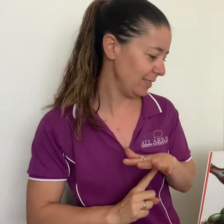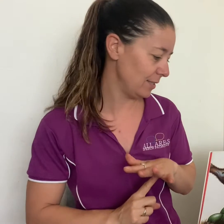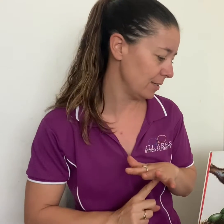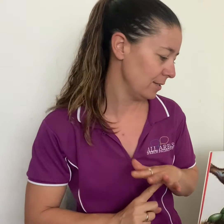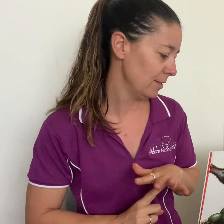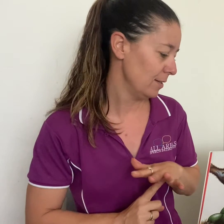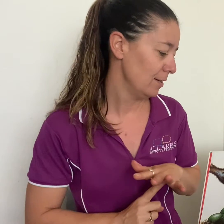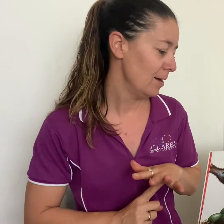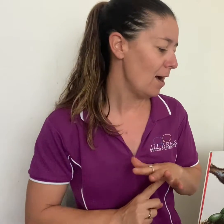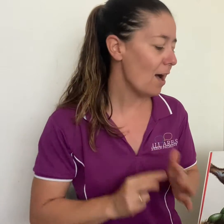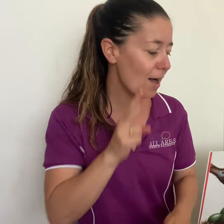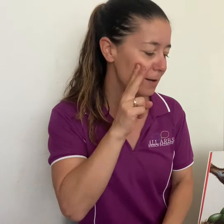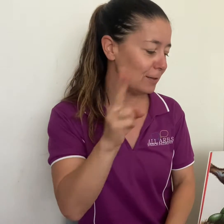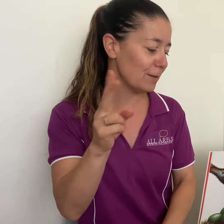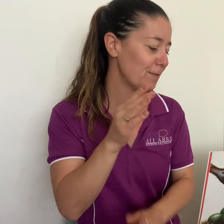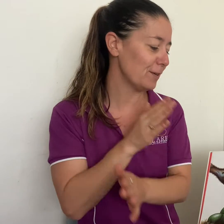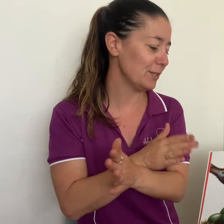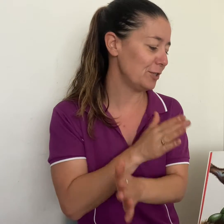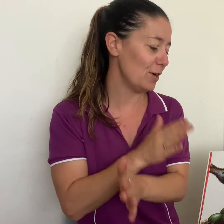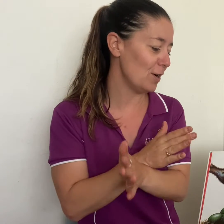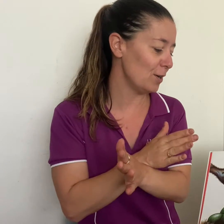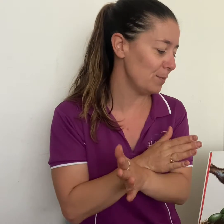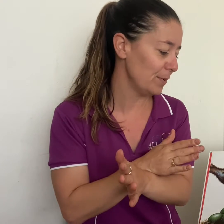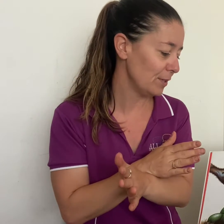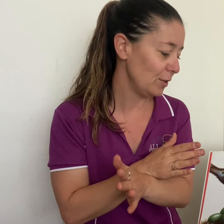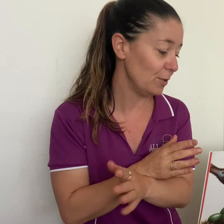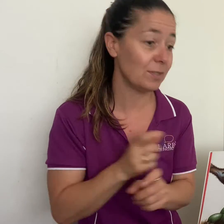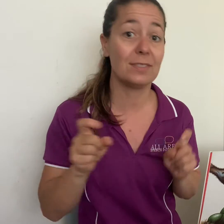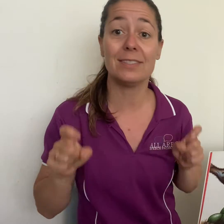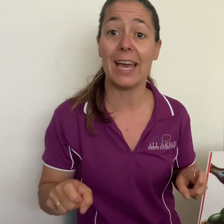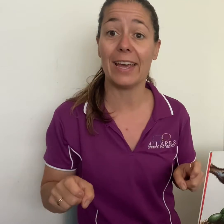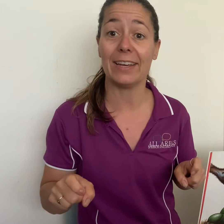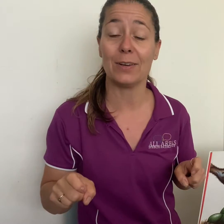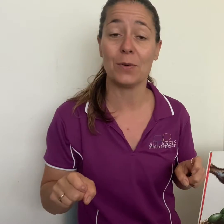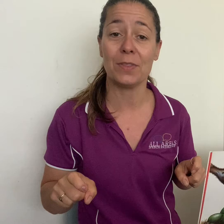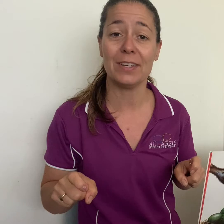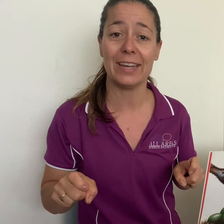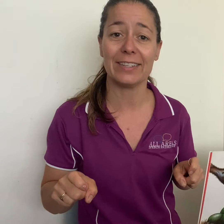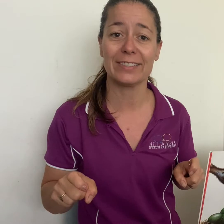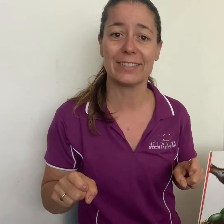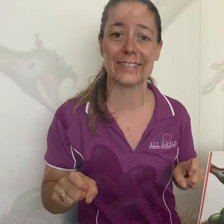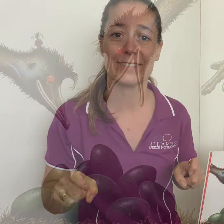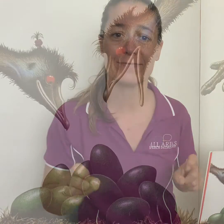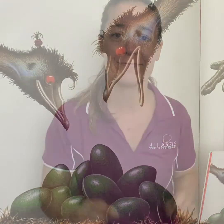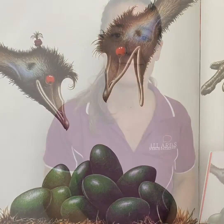depressed. I'll look for a job. You stay on the nest.